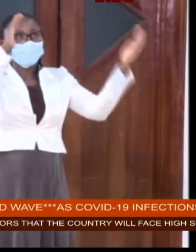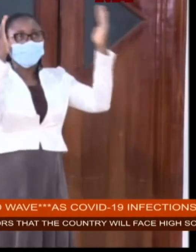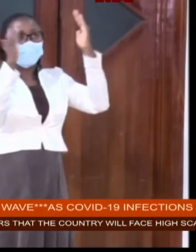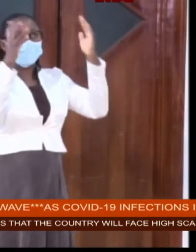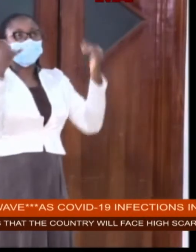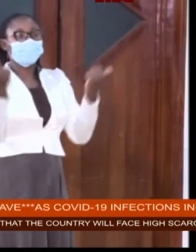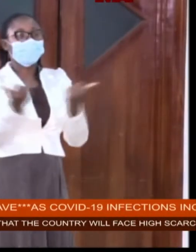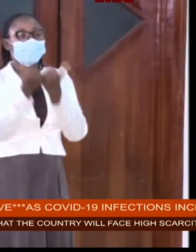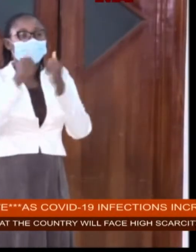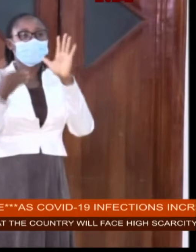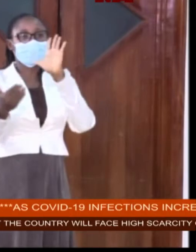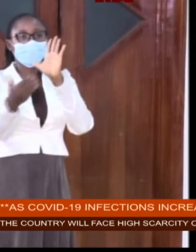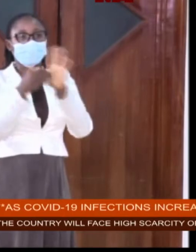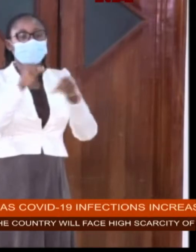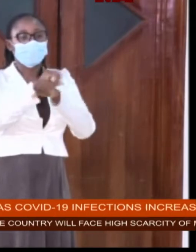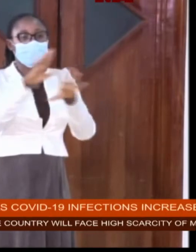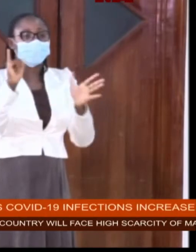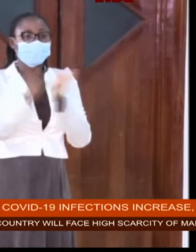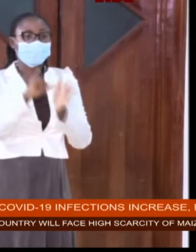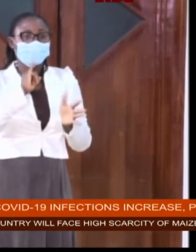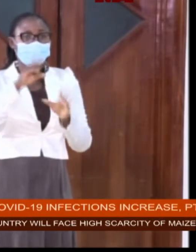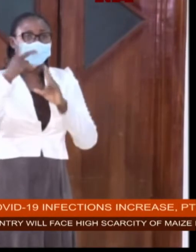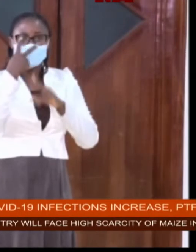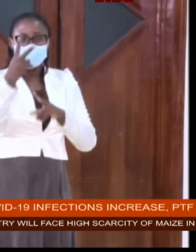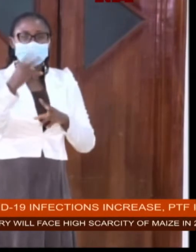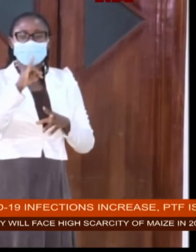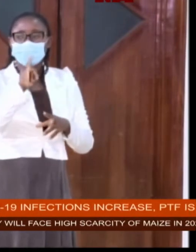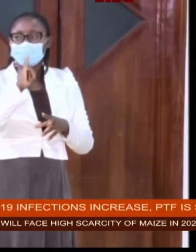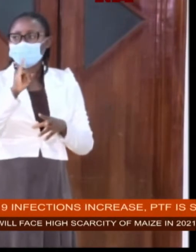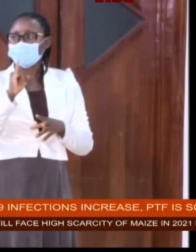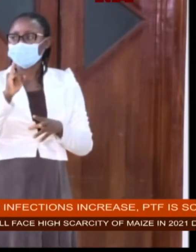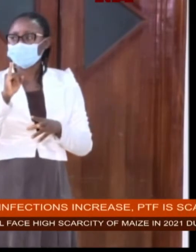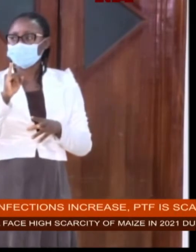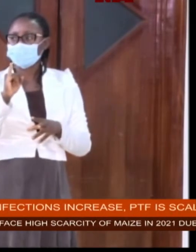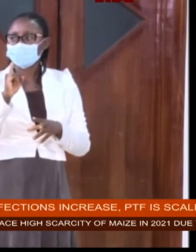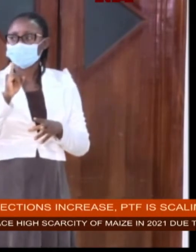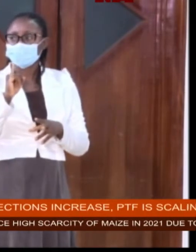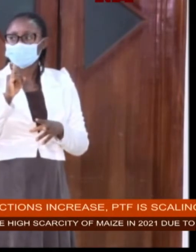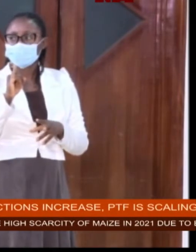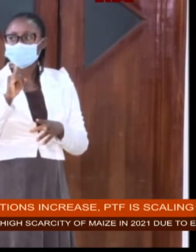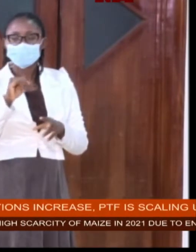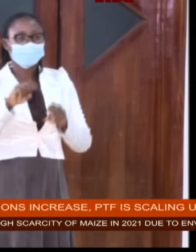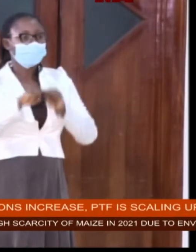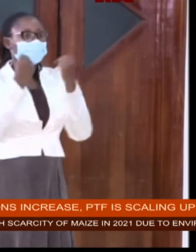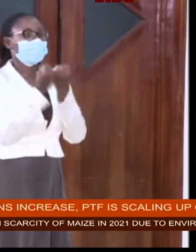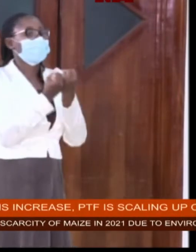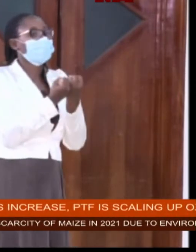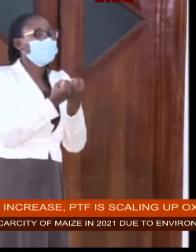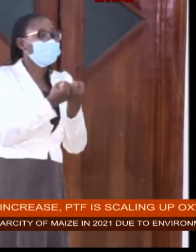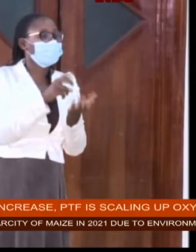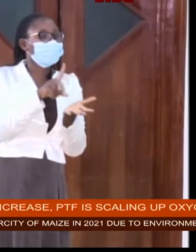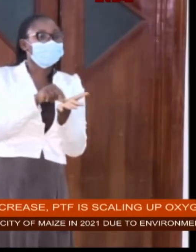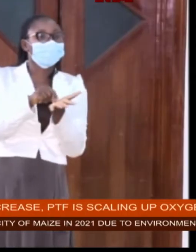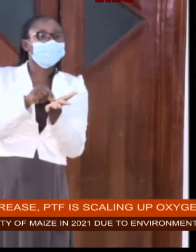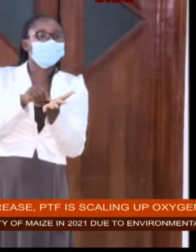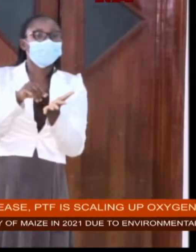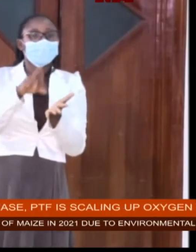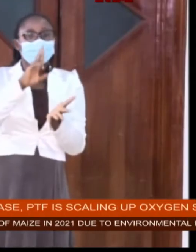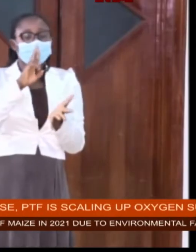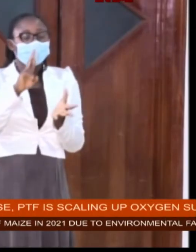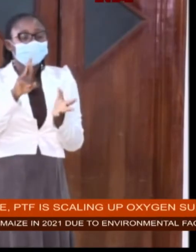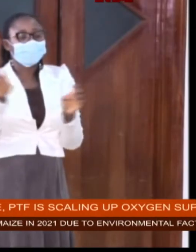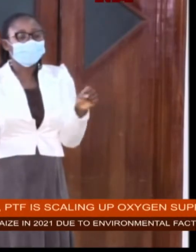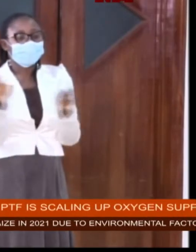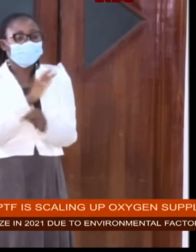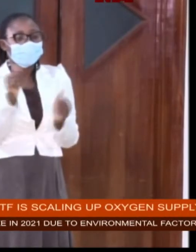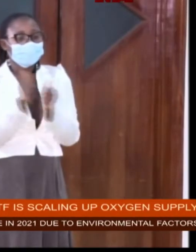fight against COVID-19, which is very obvious, is infodemic. the social media is awash